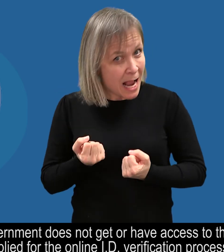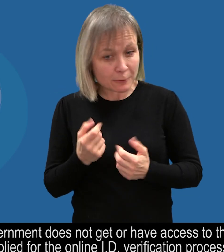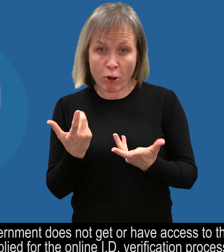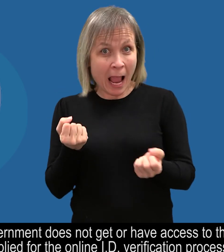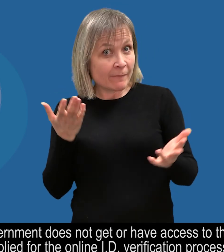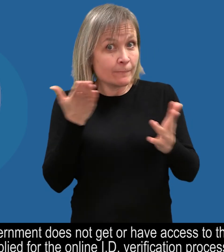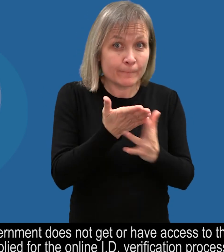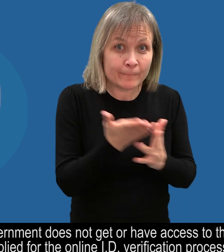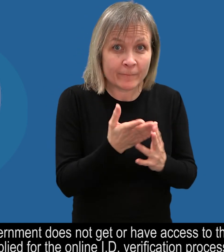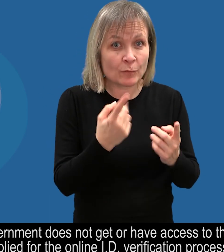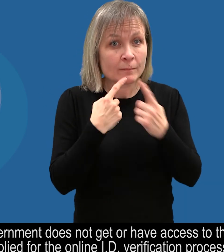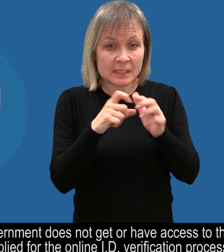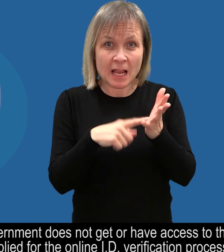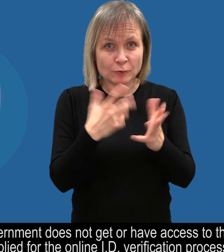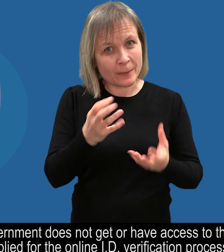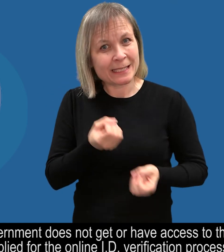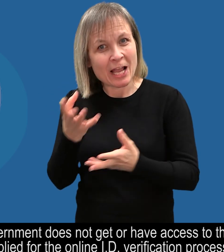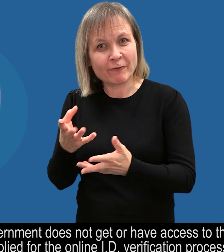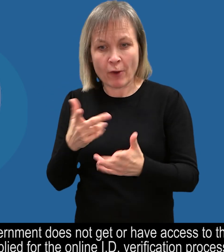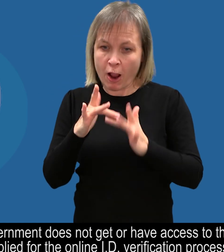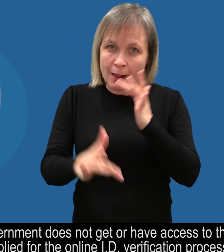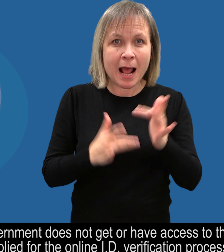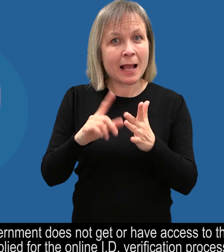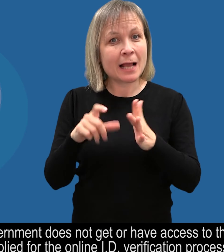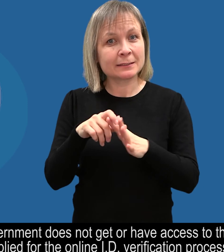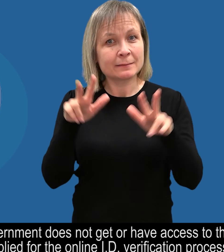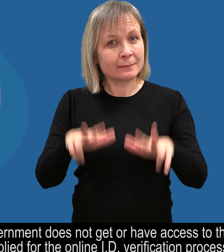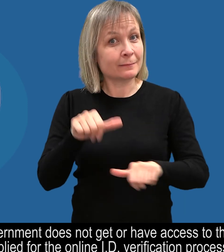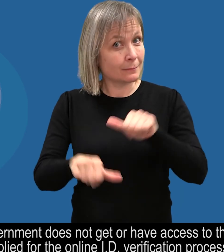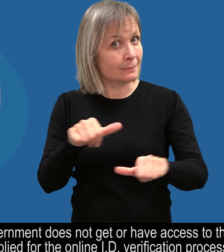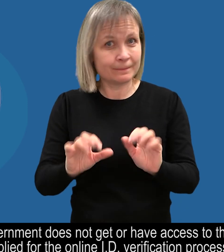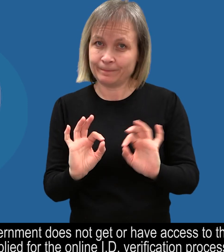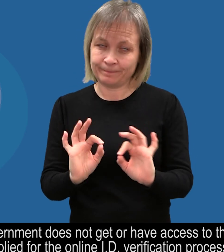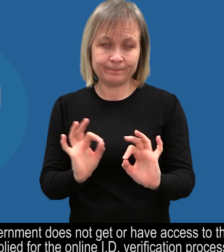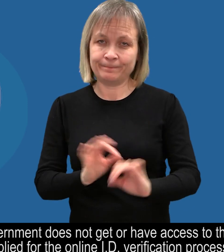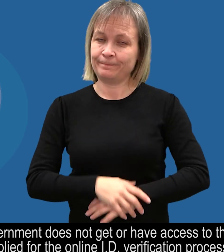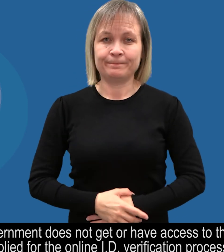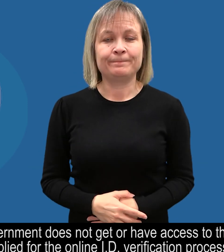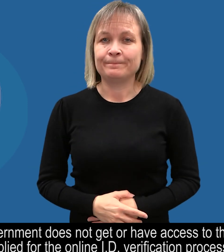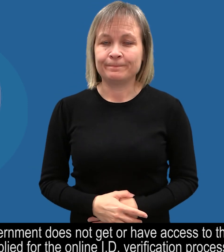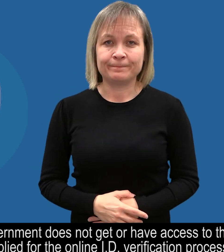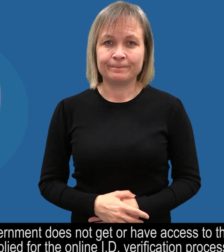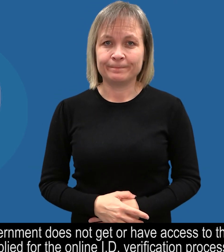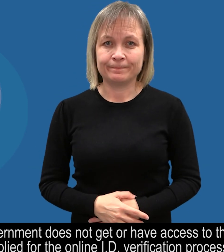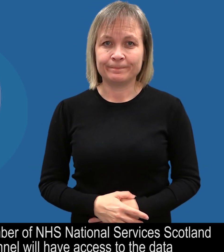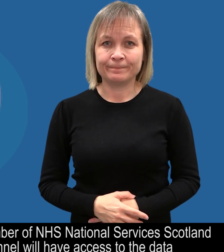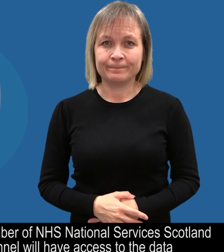The Scottish Government does not get or have access to the data that you supplied for the online ID verification process.